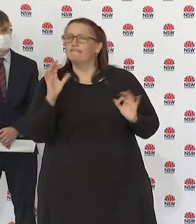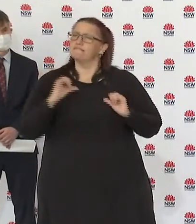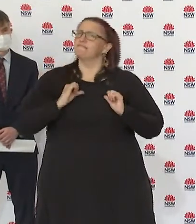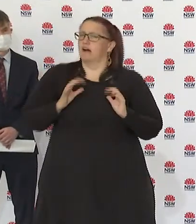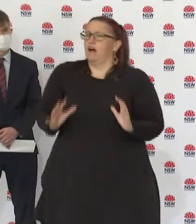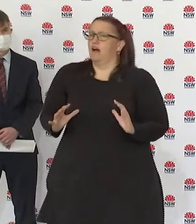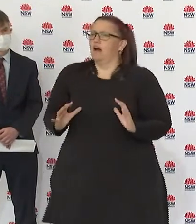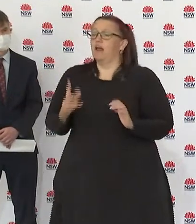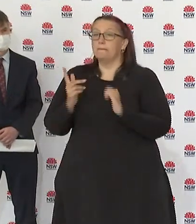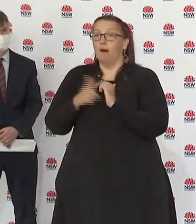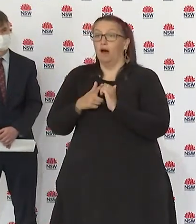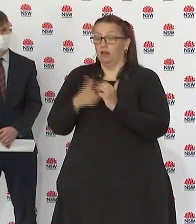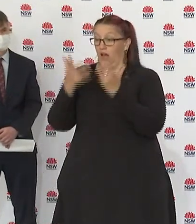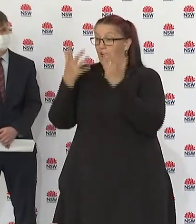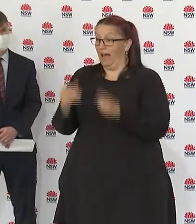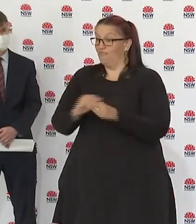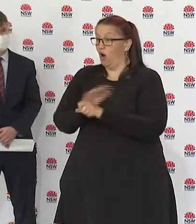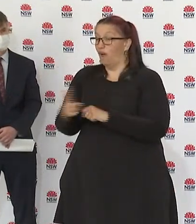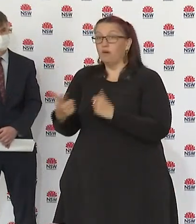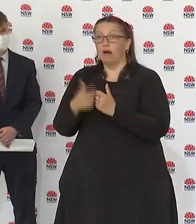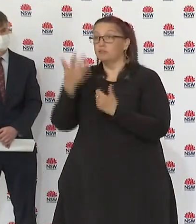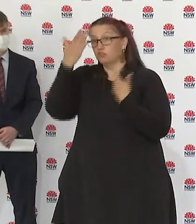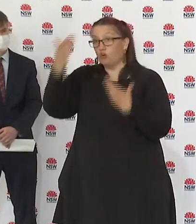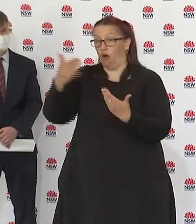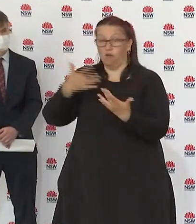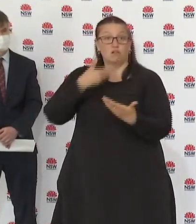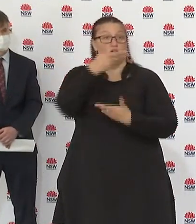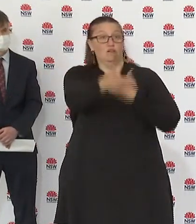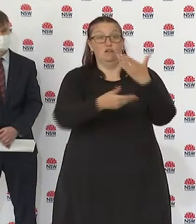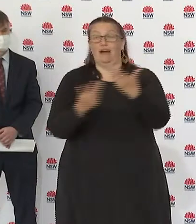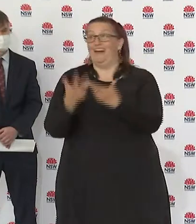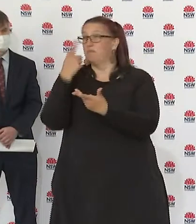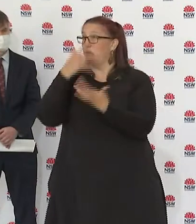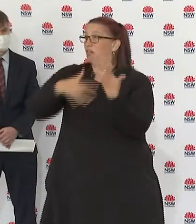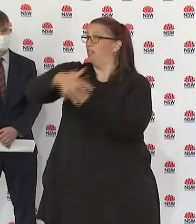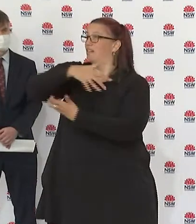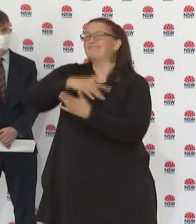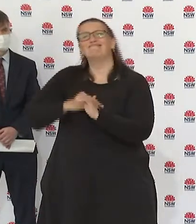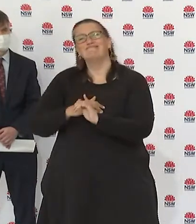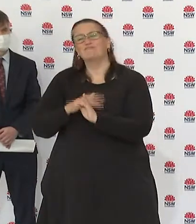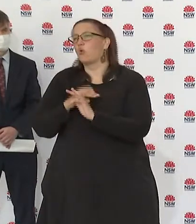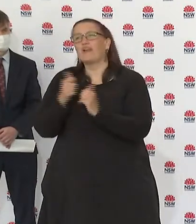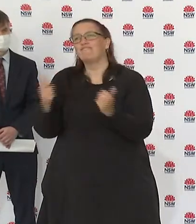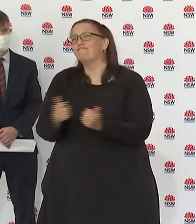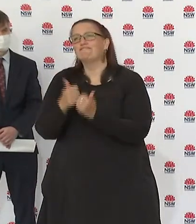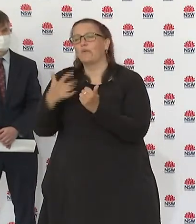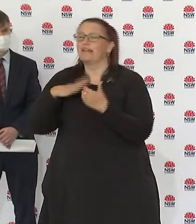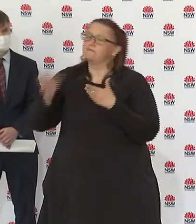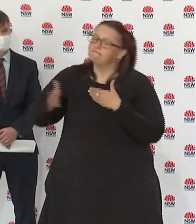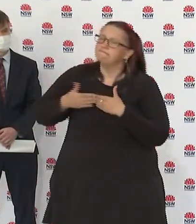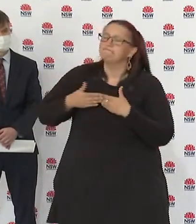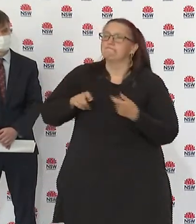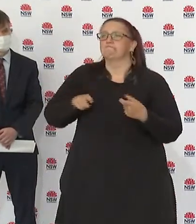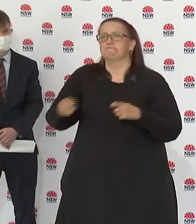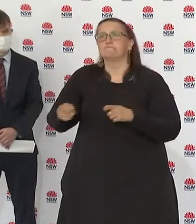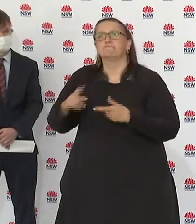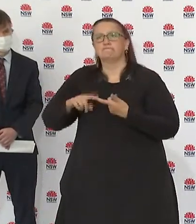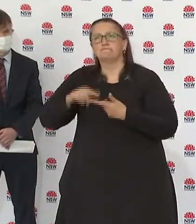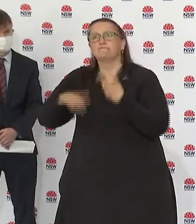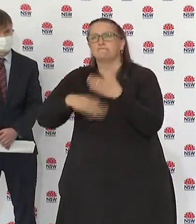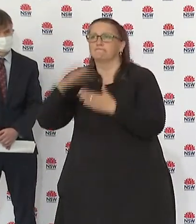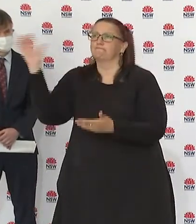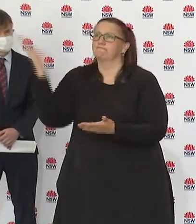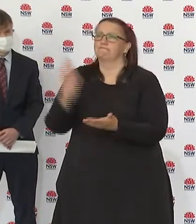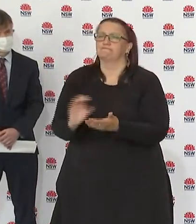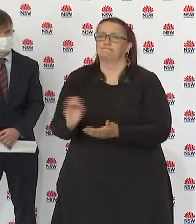get that number of infectious in the community as close to zero as possible, so that we don't risk another outbreak when we reopen.